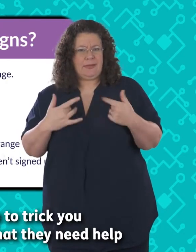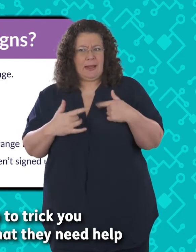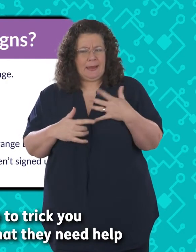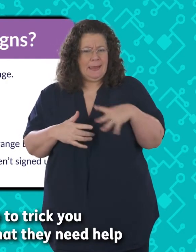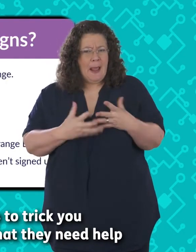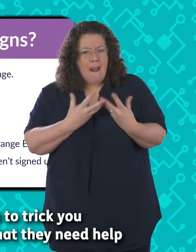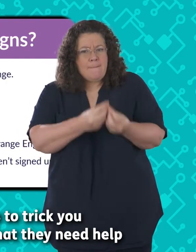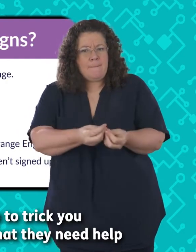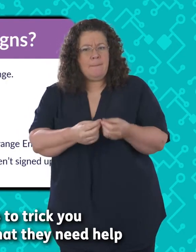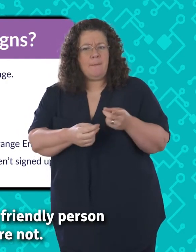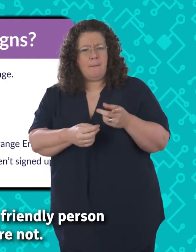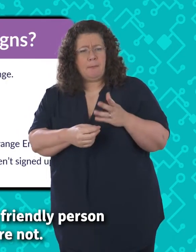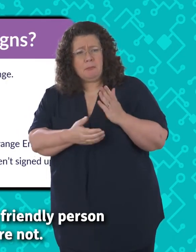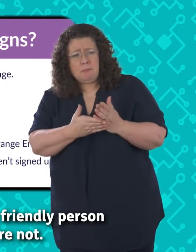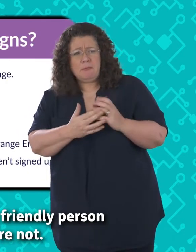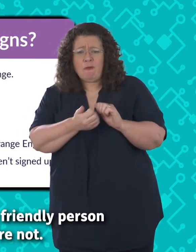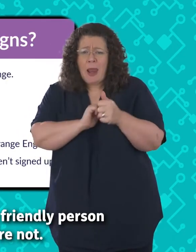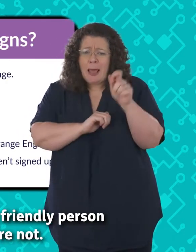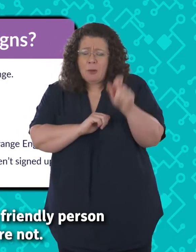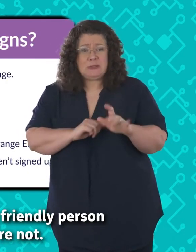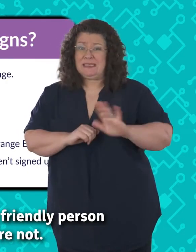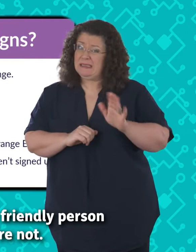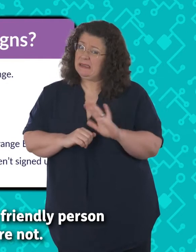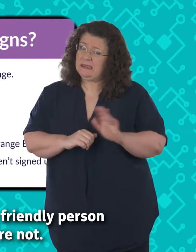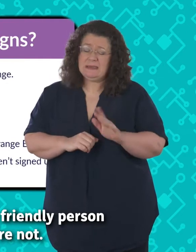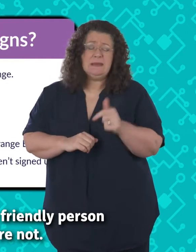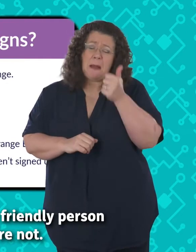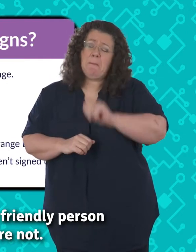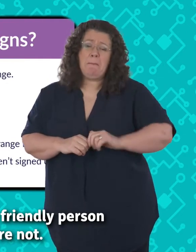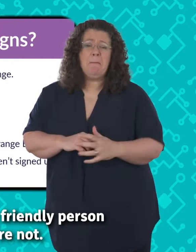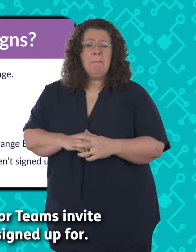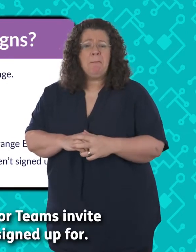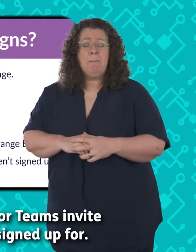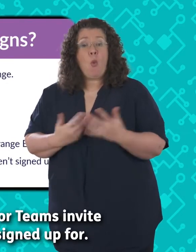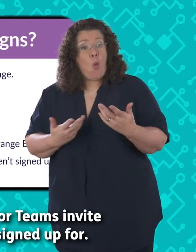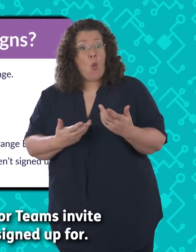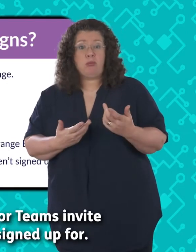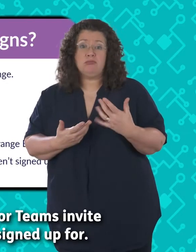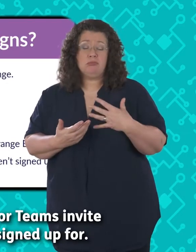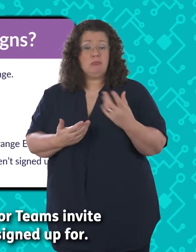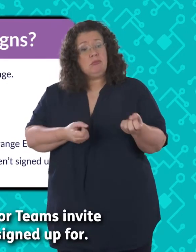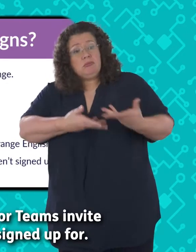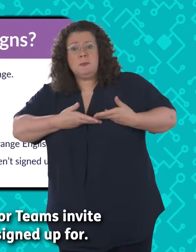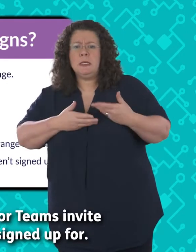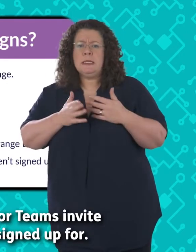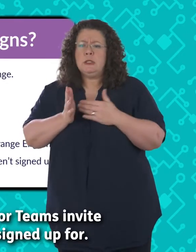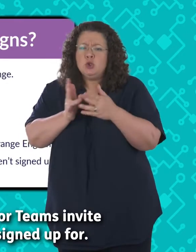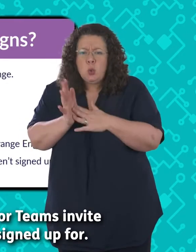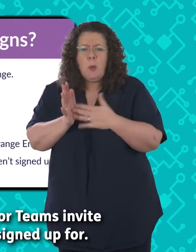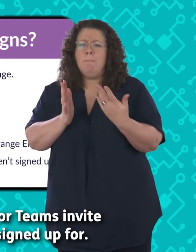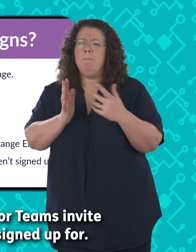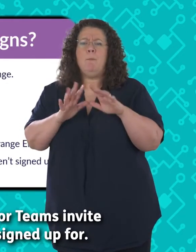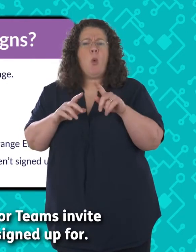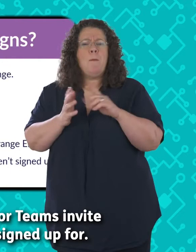feel that they need help and they're actually a friendly person when they're not. You receive a Zoom or Teams invite that you haven't signed